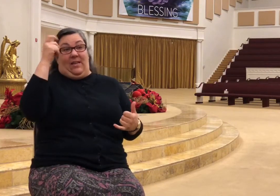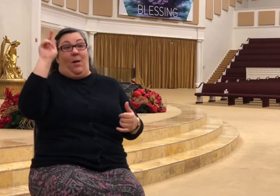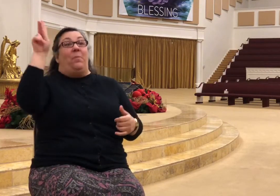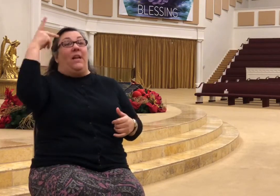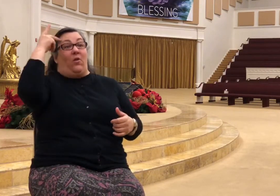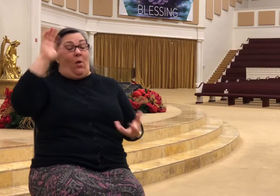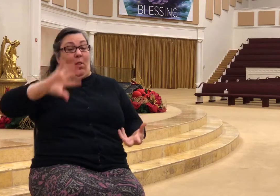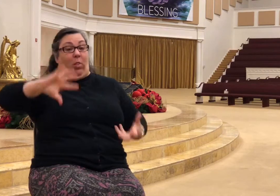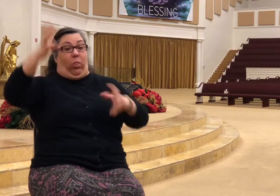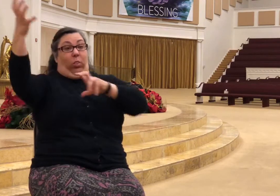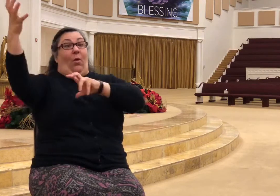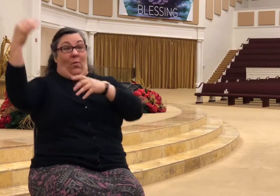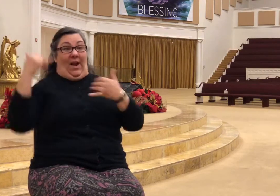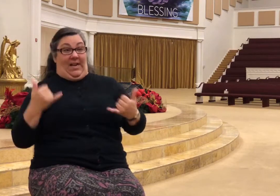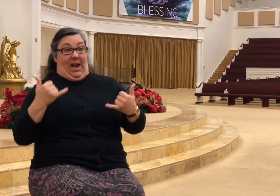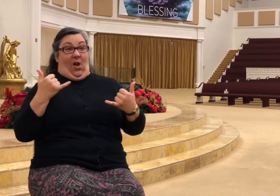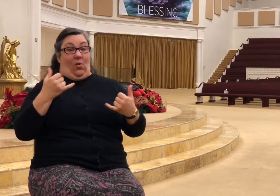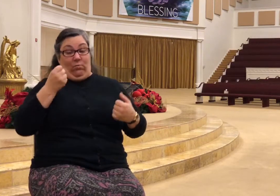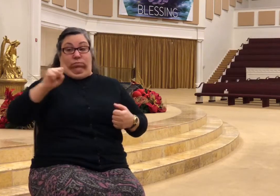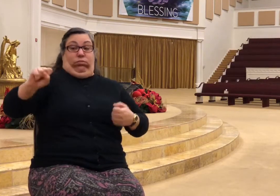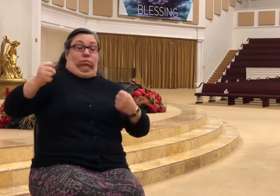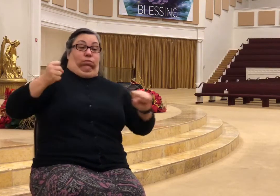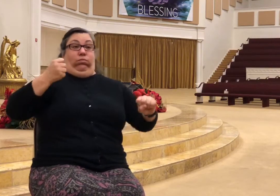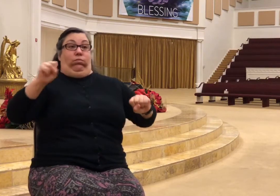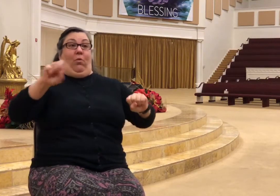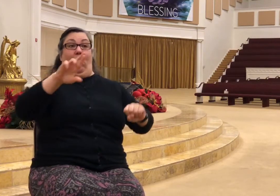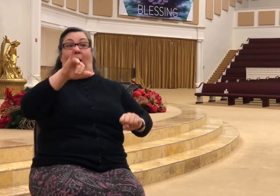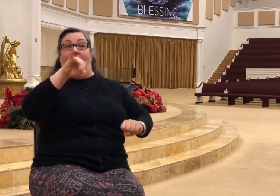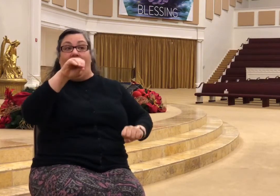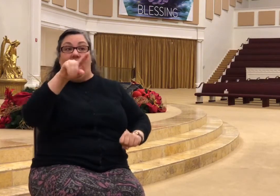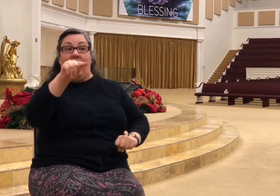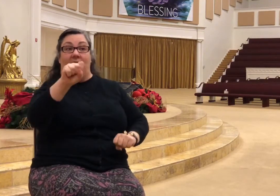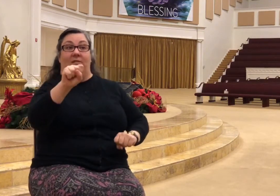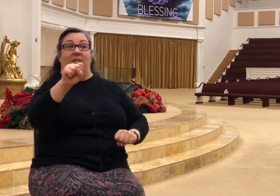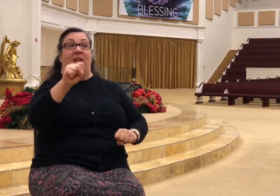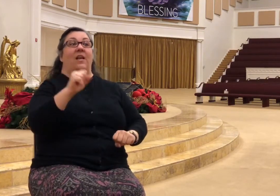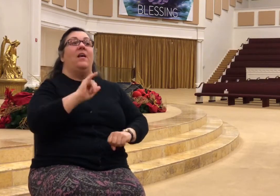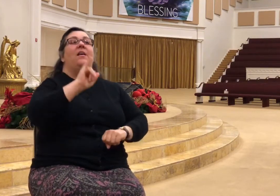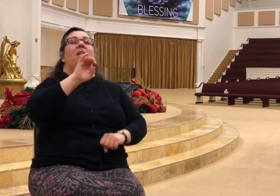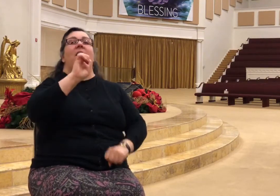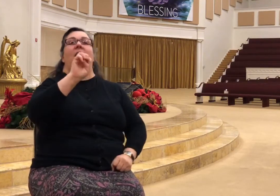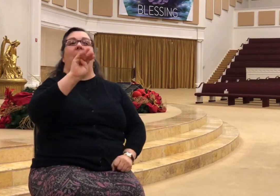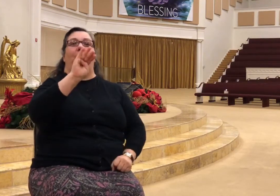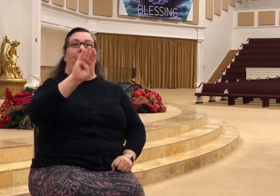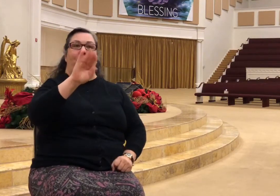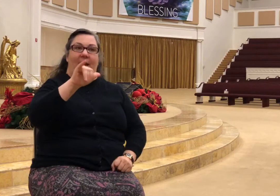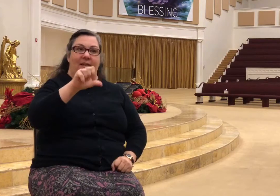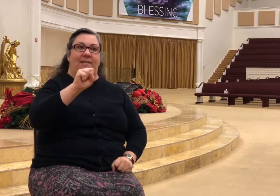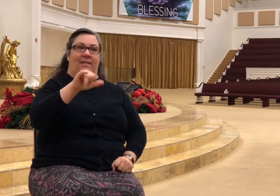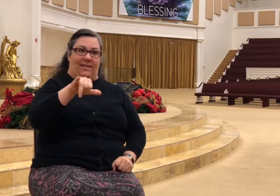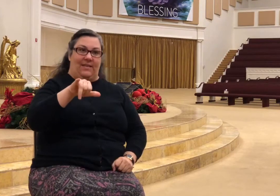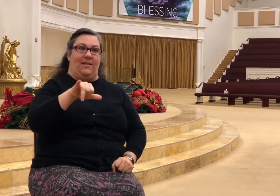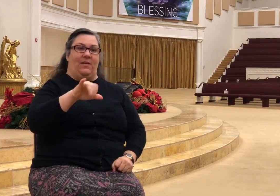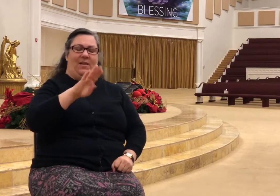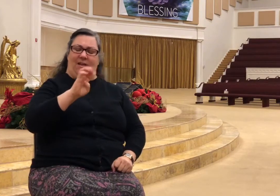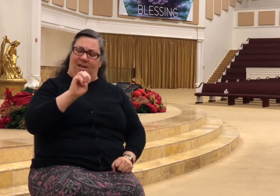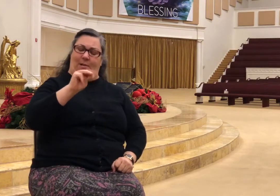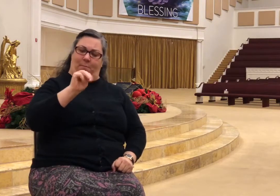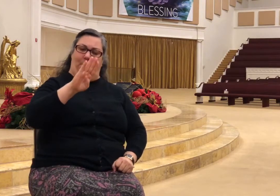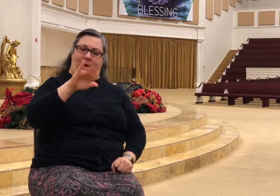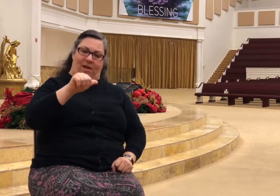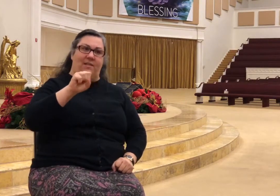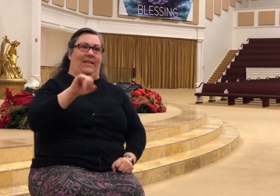with the presidential election, the riots in the street, the embassy is in Tegucigalpa, one of the most dangerous cities in the